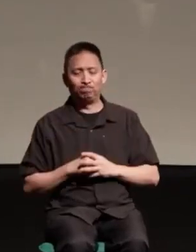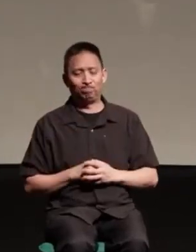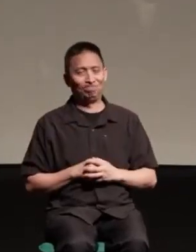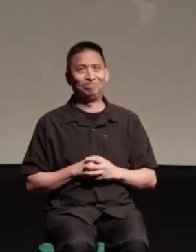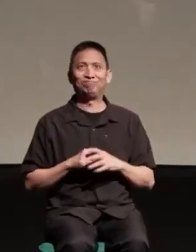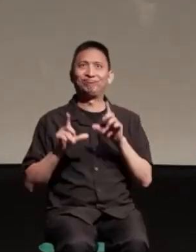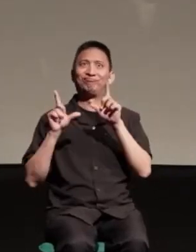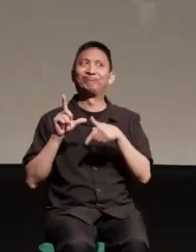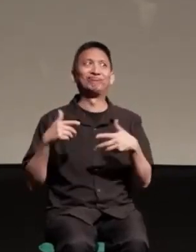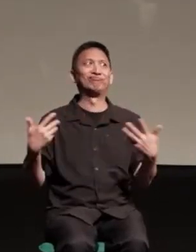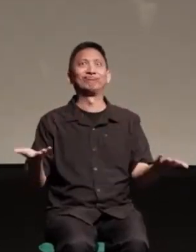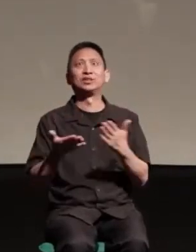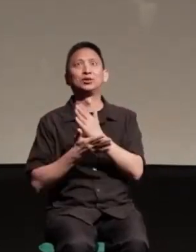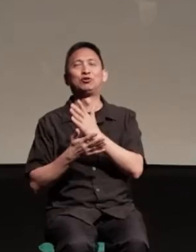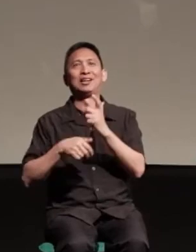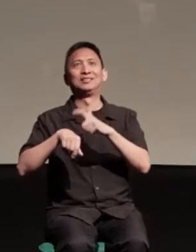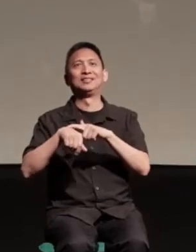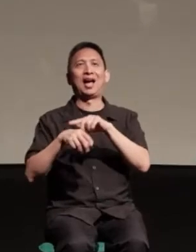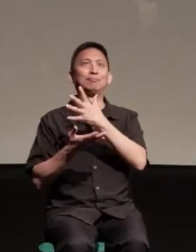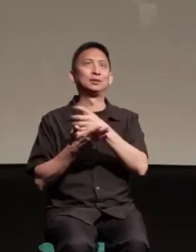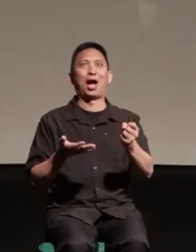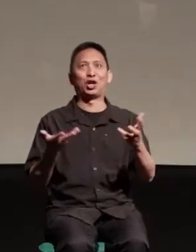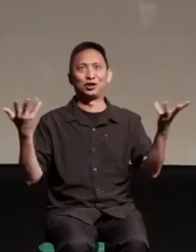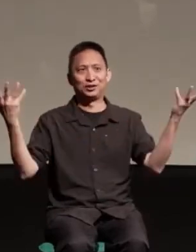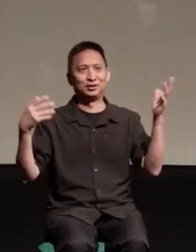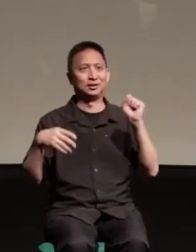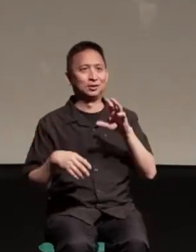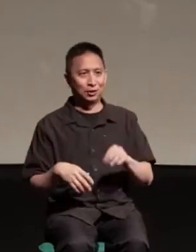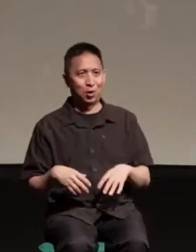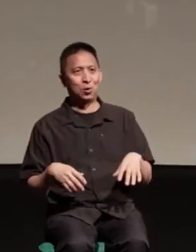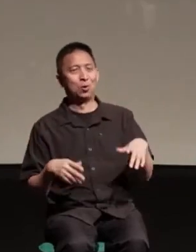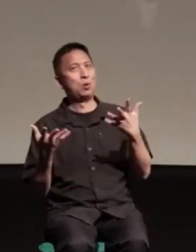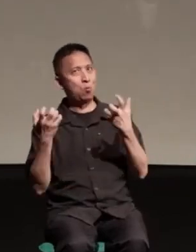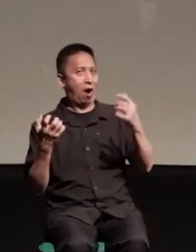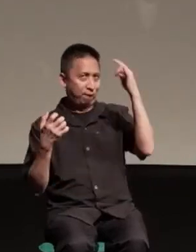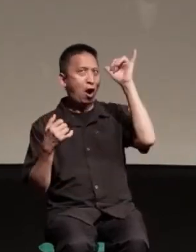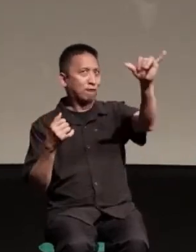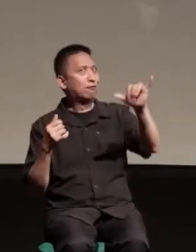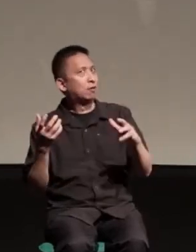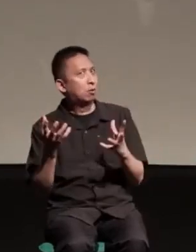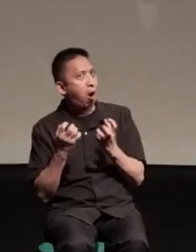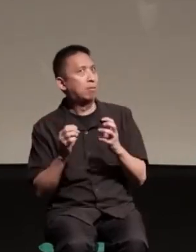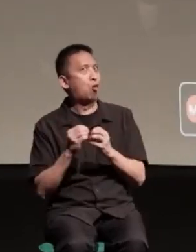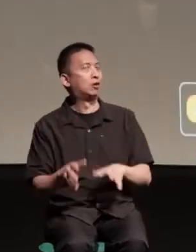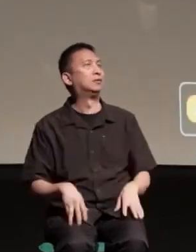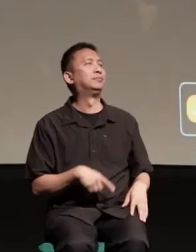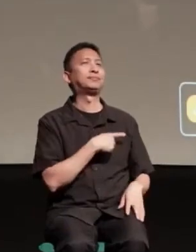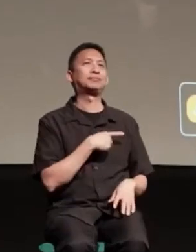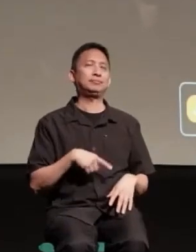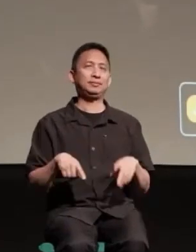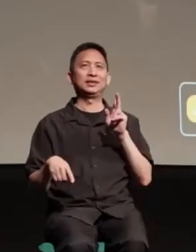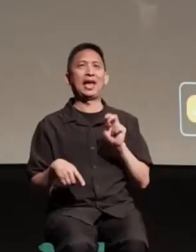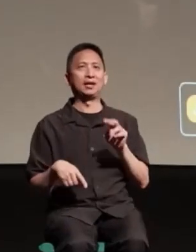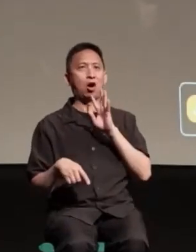that should be out there, and let's make it happen. Yeah, I want to second that, third that,